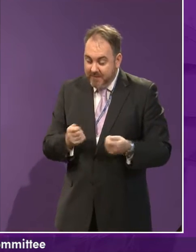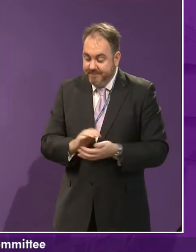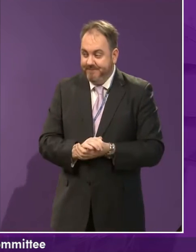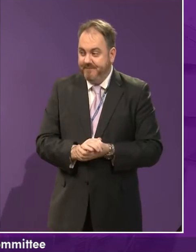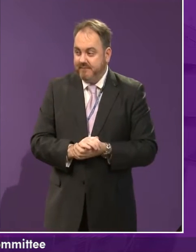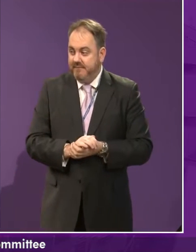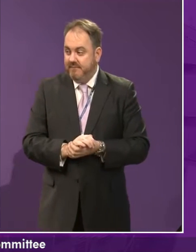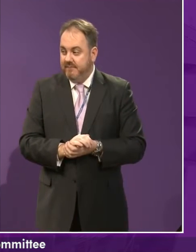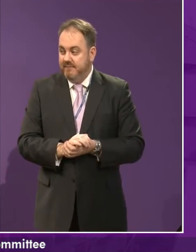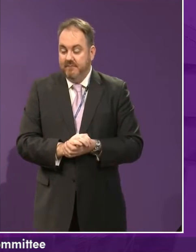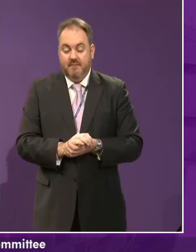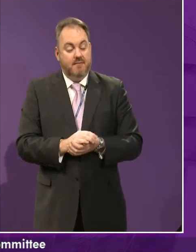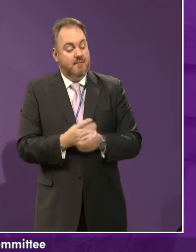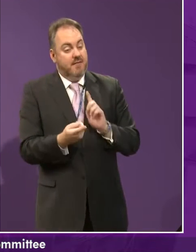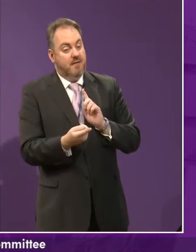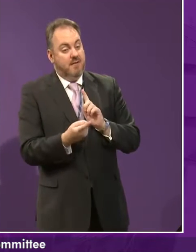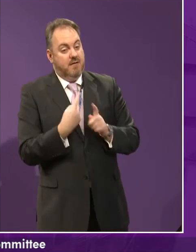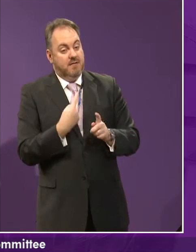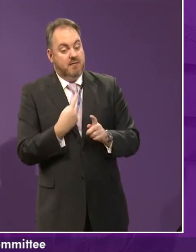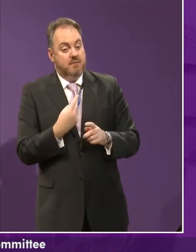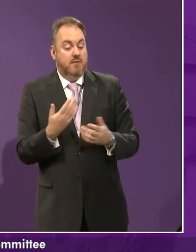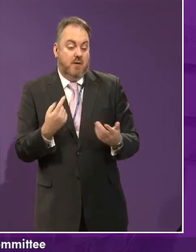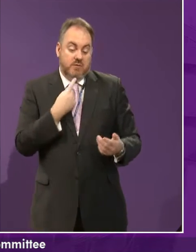Yeah, I would agree that if 10